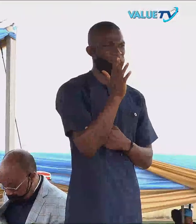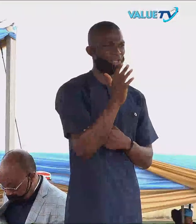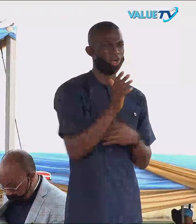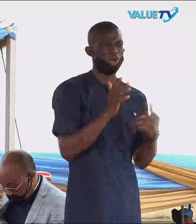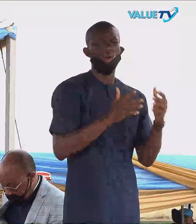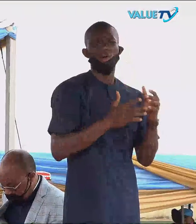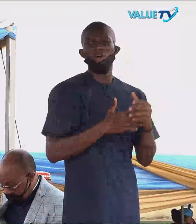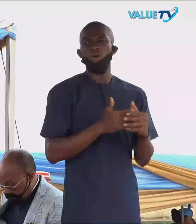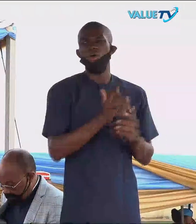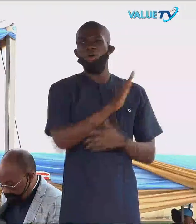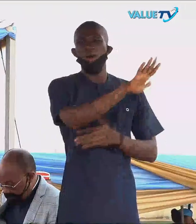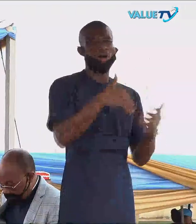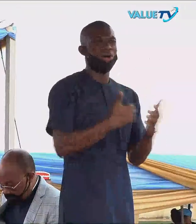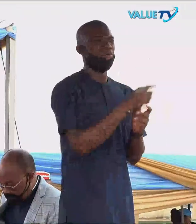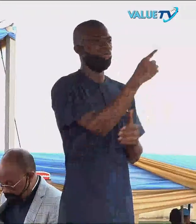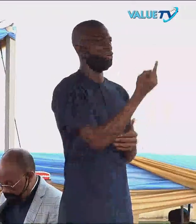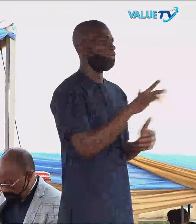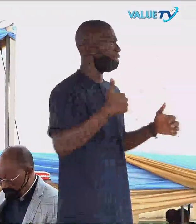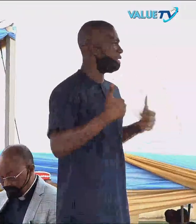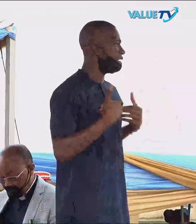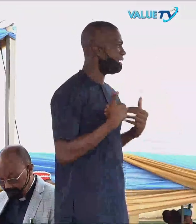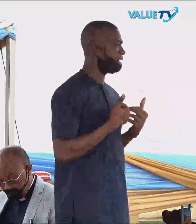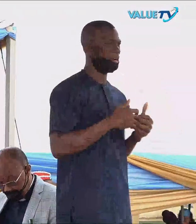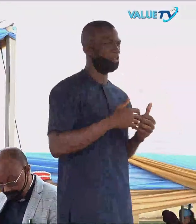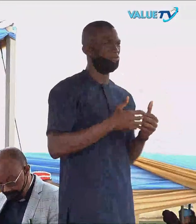Everyone have a purpose for what you do.